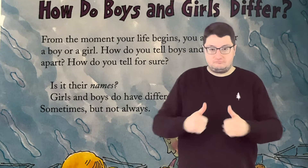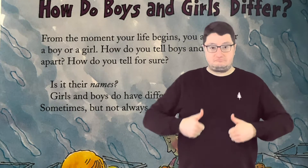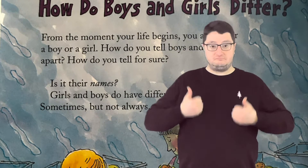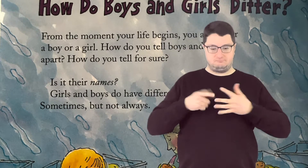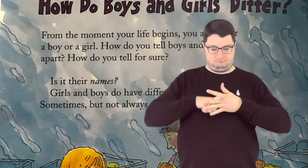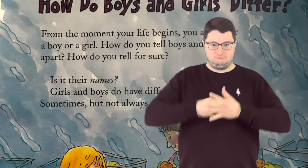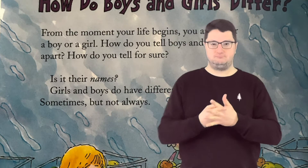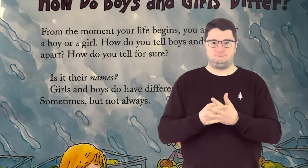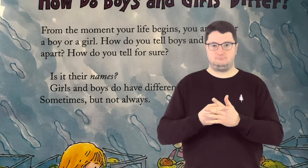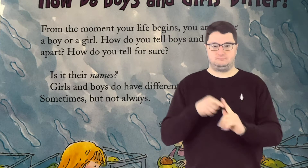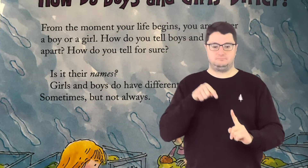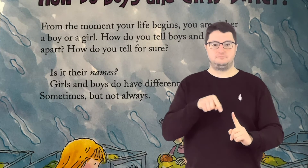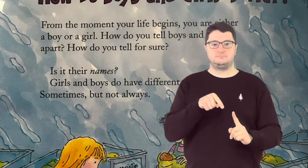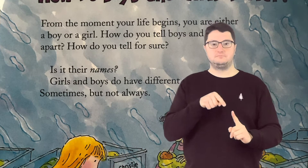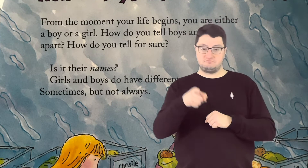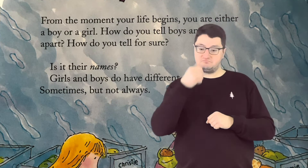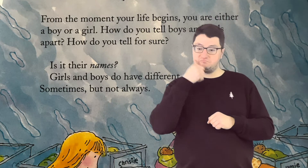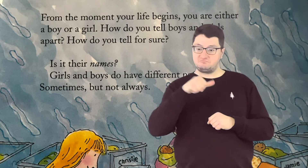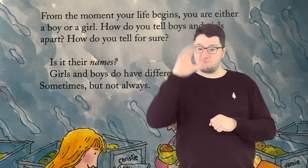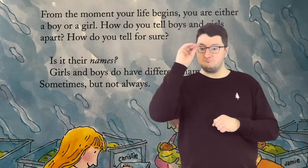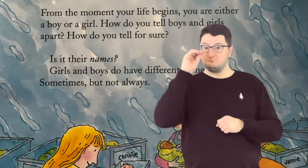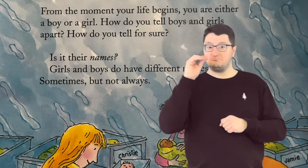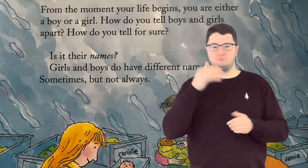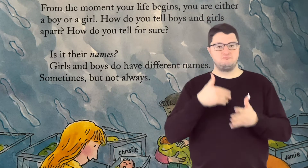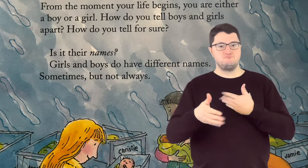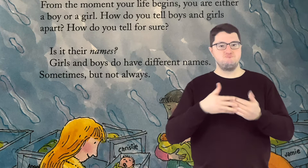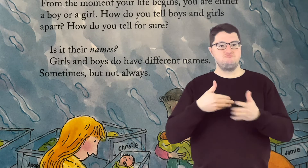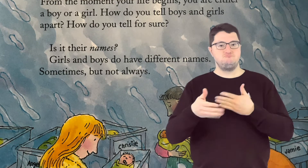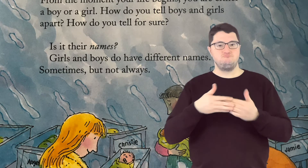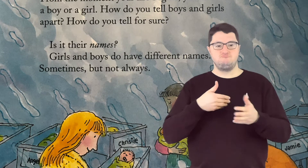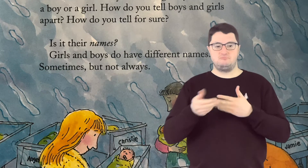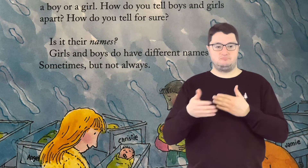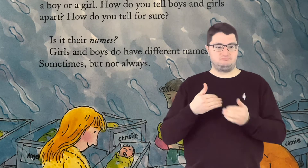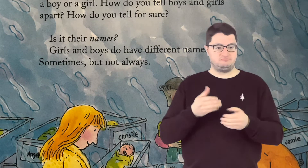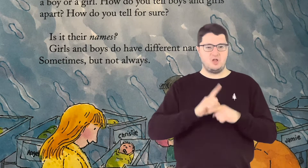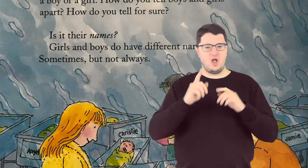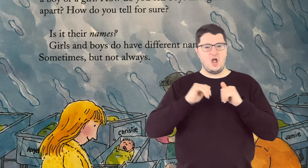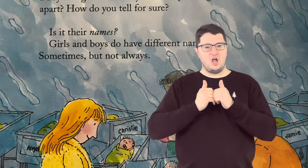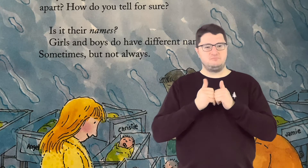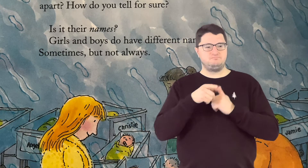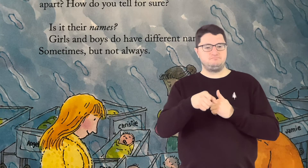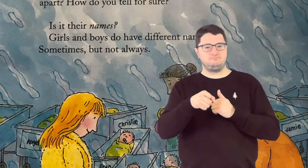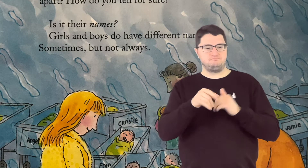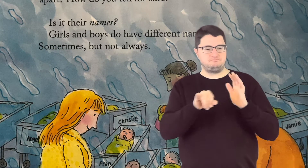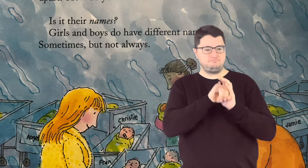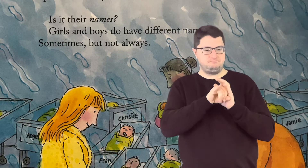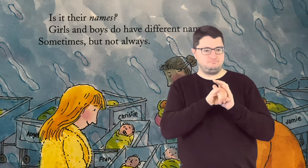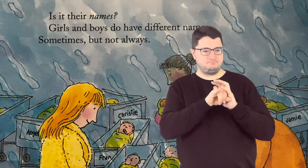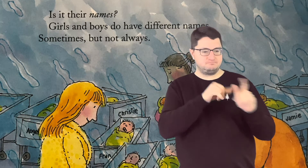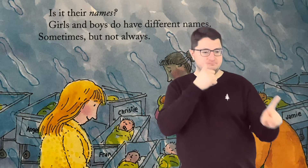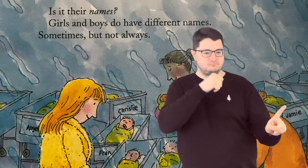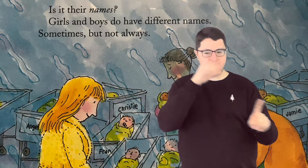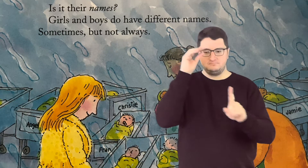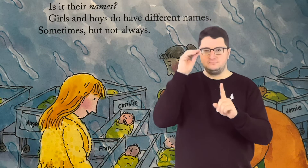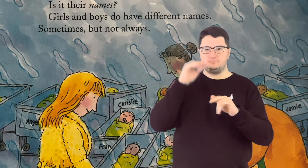From the moment your life begins, you are either a boy or a girl. How do you tell boys and girls